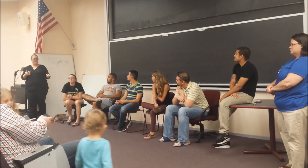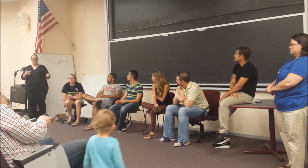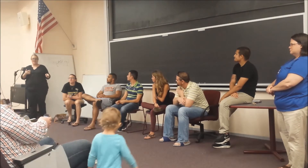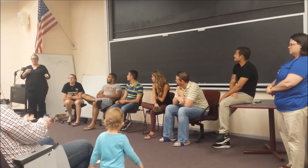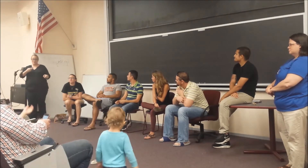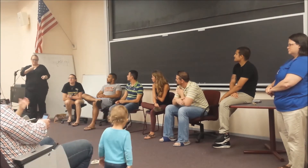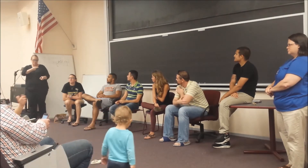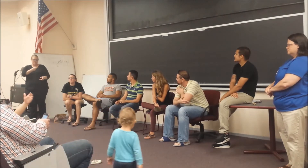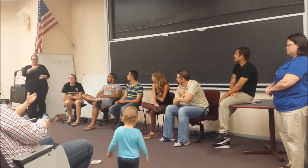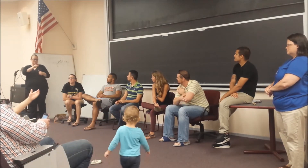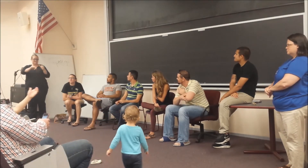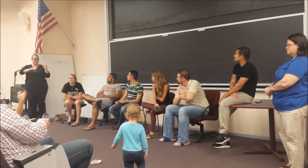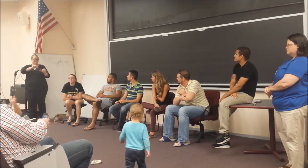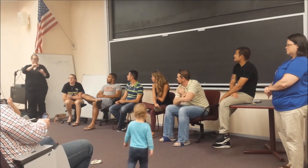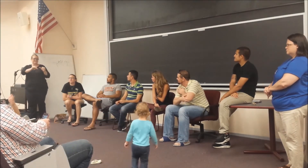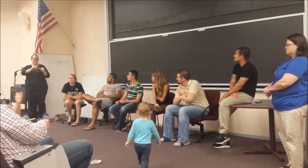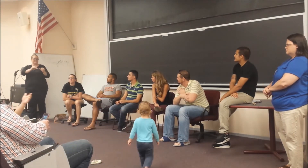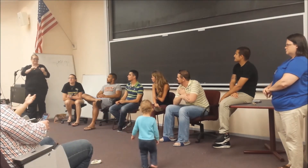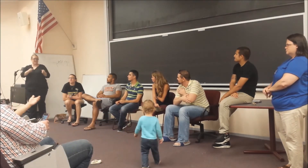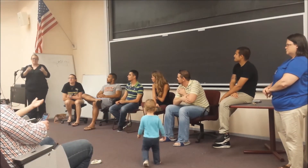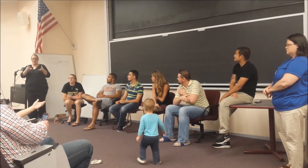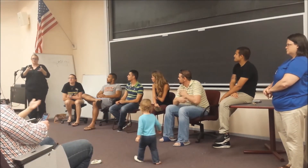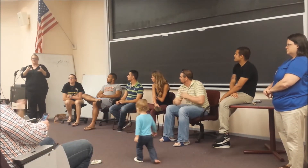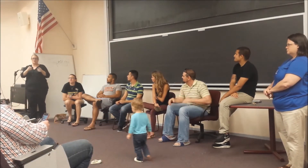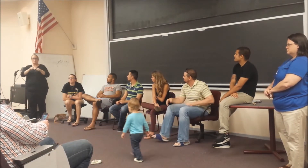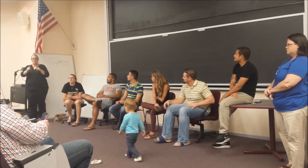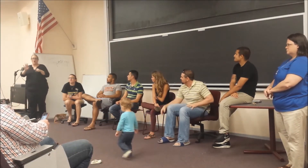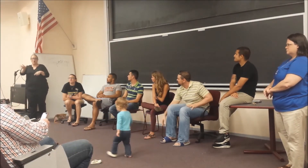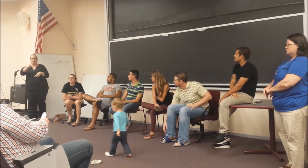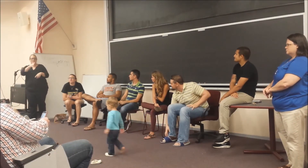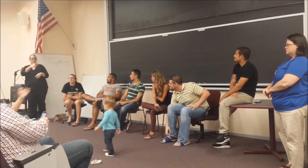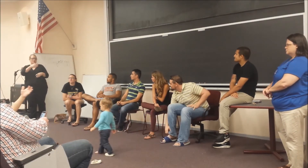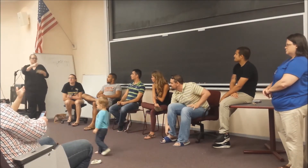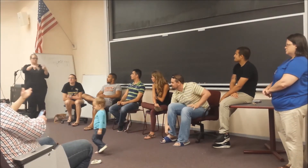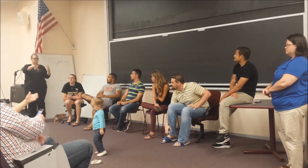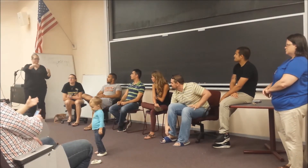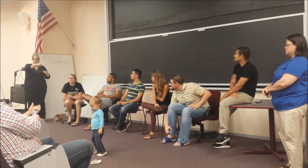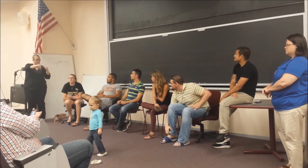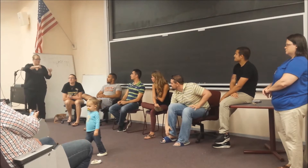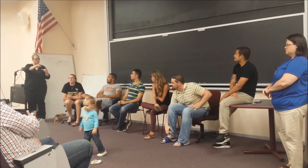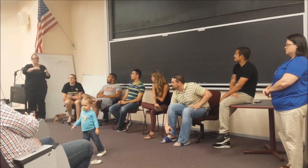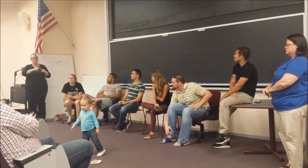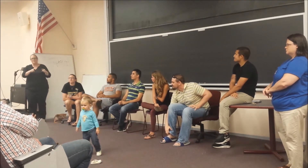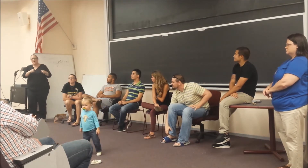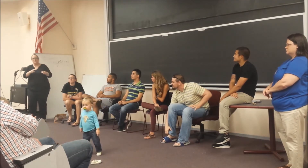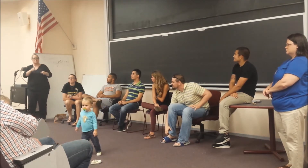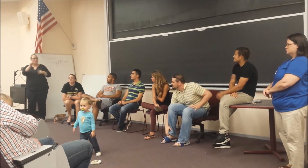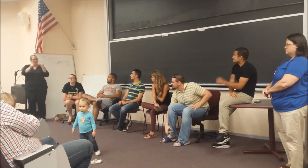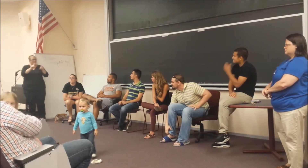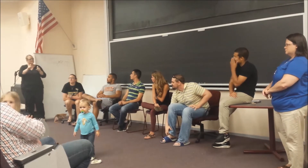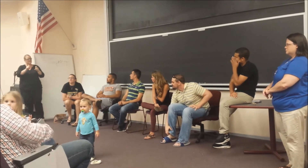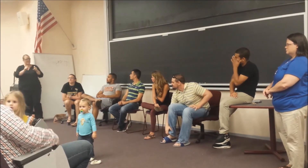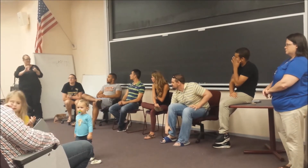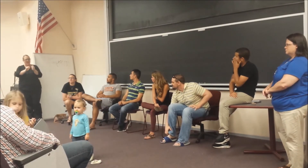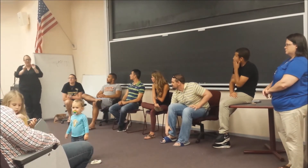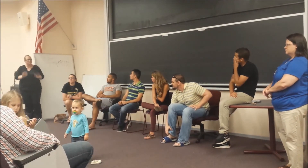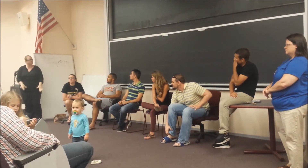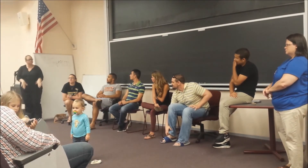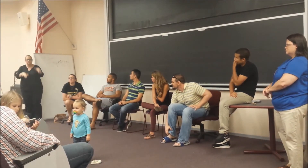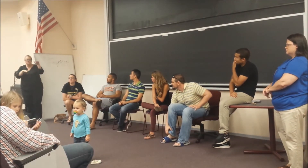much as her mother. In that, you guys have asked a lot of questions of how you were being raised,